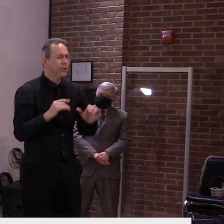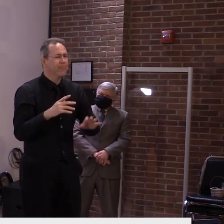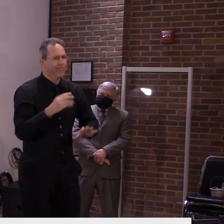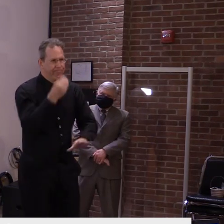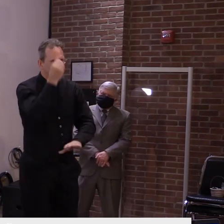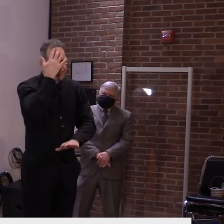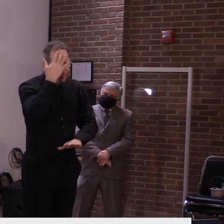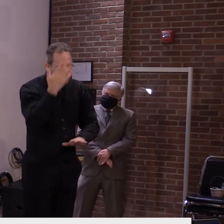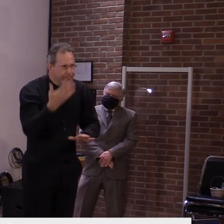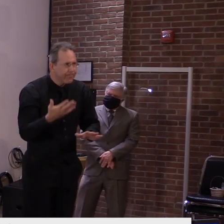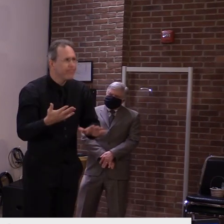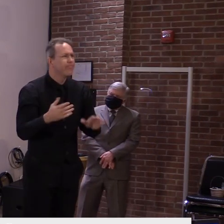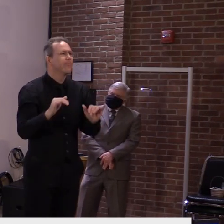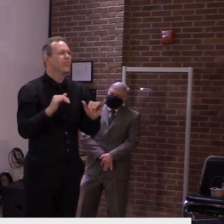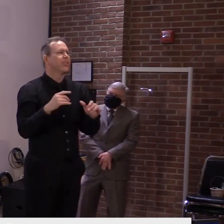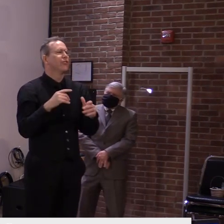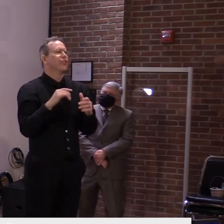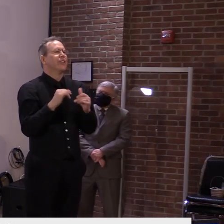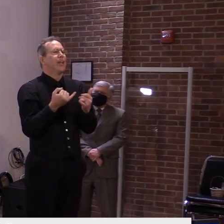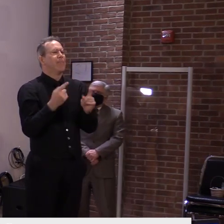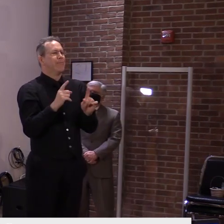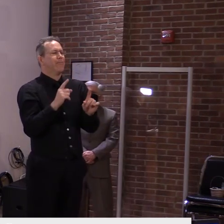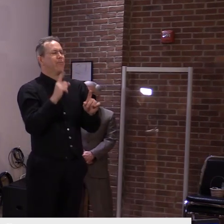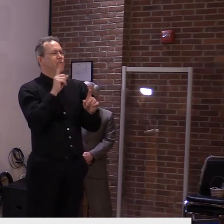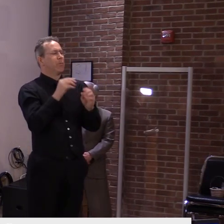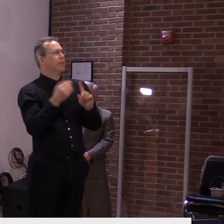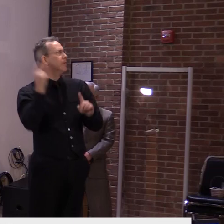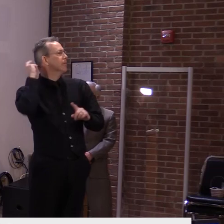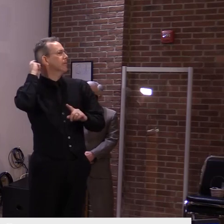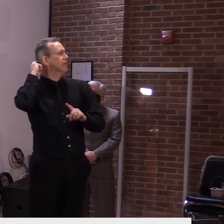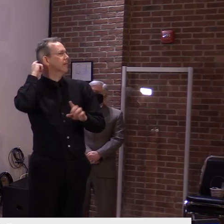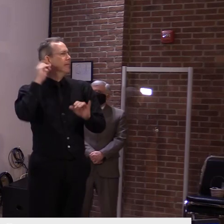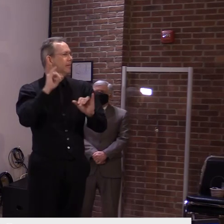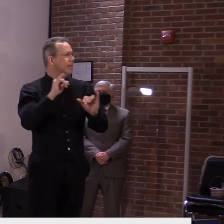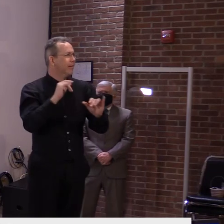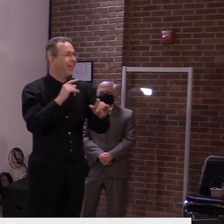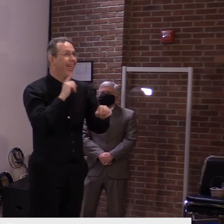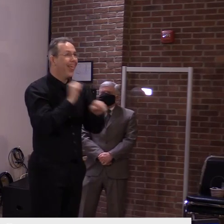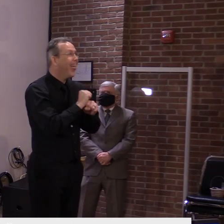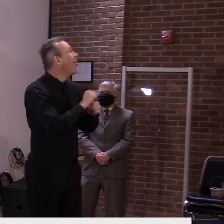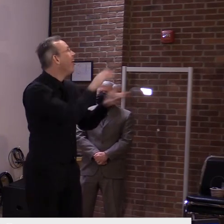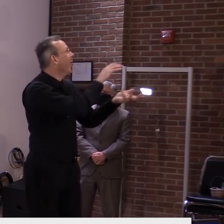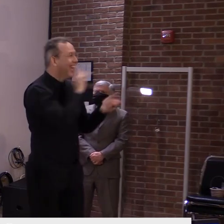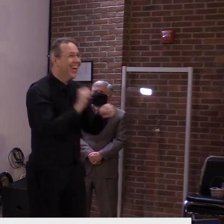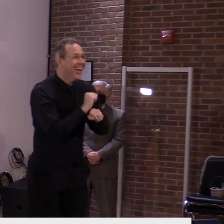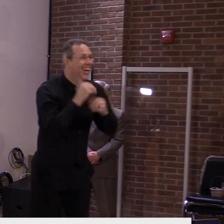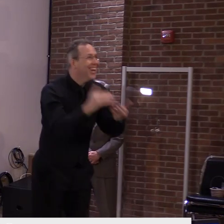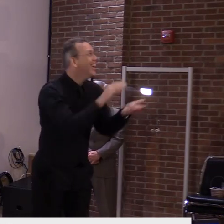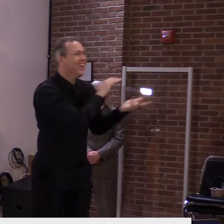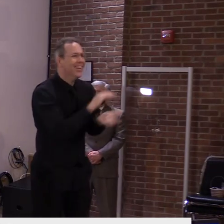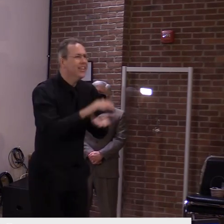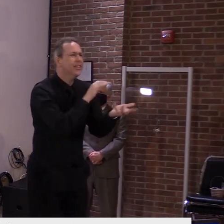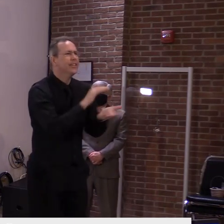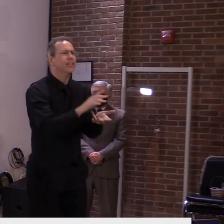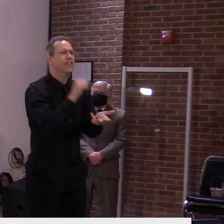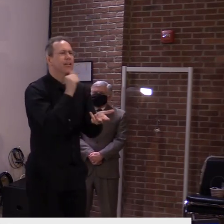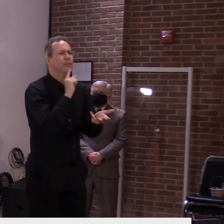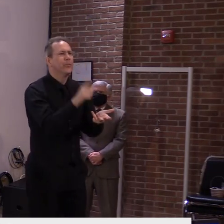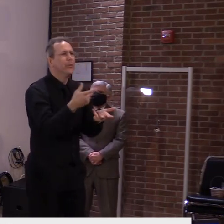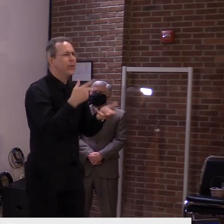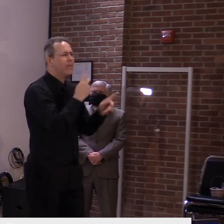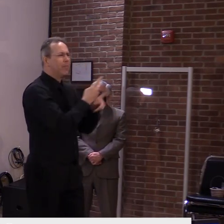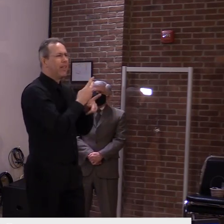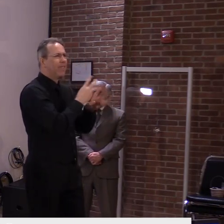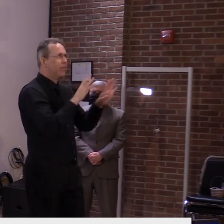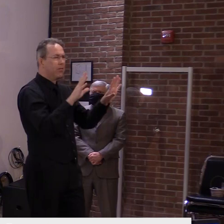That's a piece of the puzzle that we need to have the answers to before we know exactly what we're going to be doing. But it looks as though, I'm